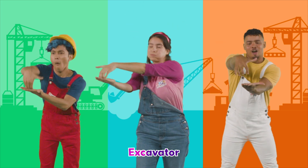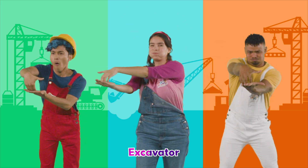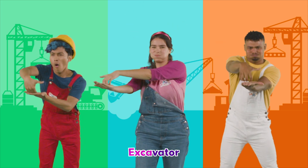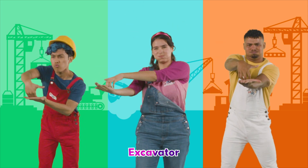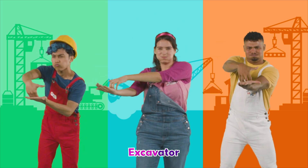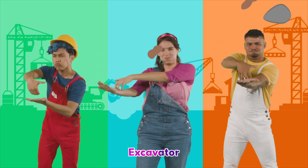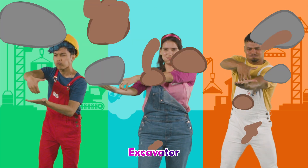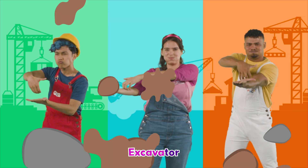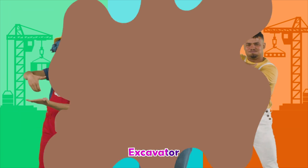Excavator